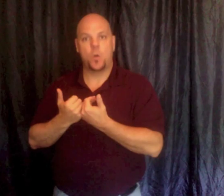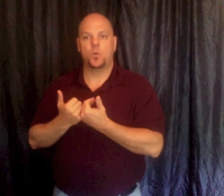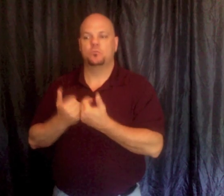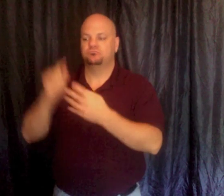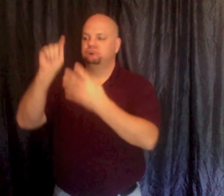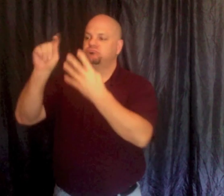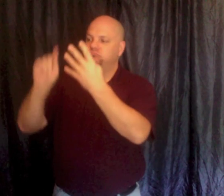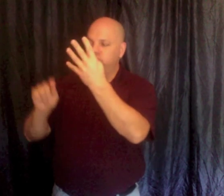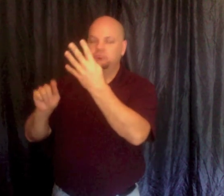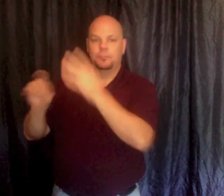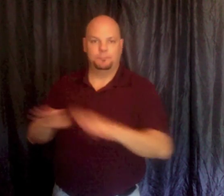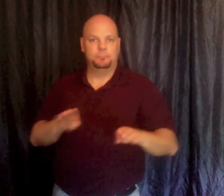behave in